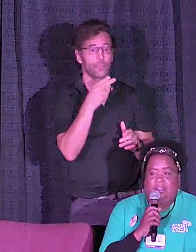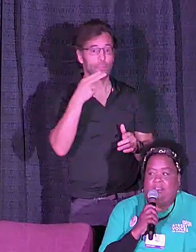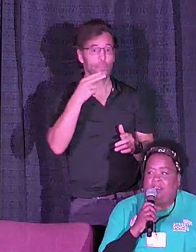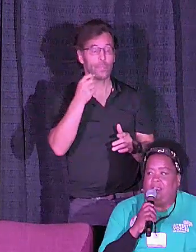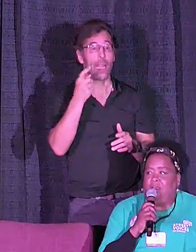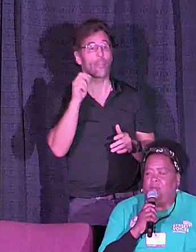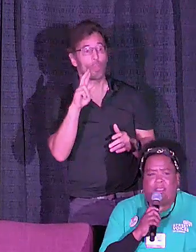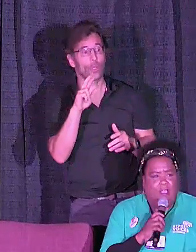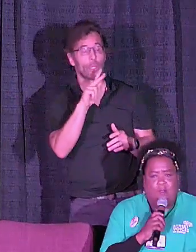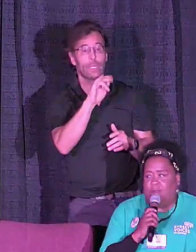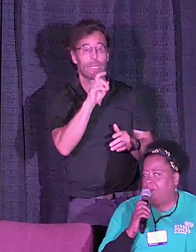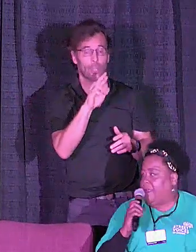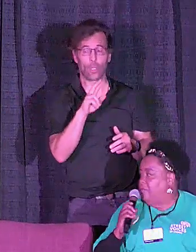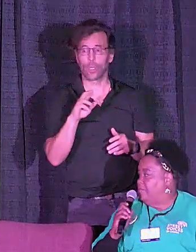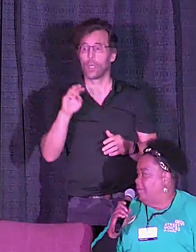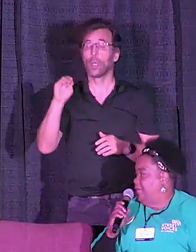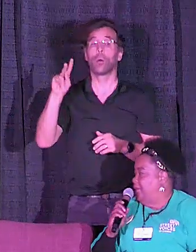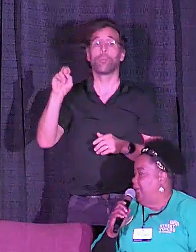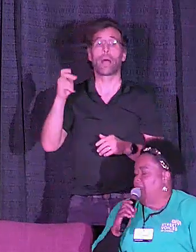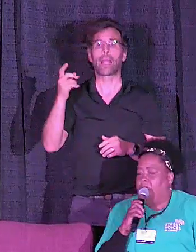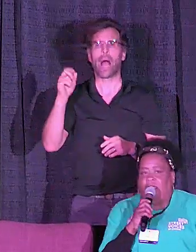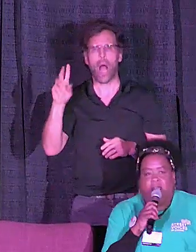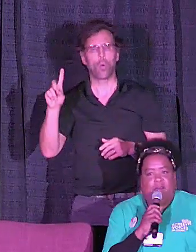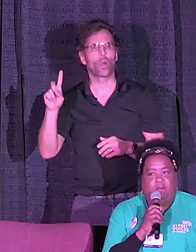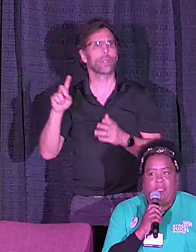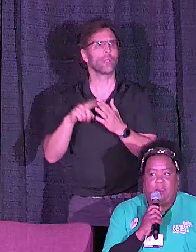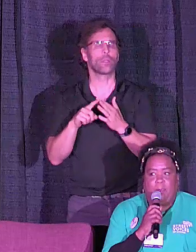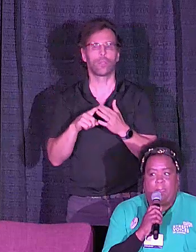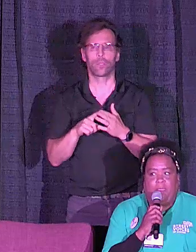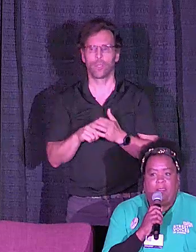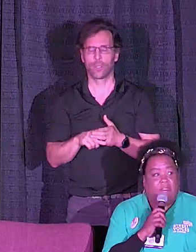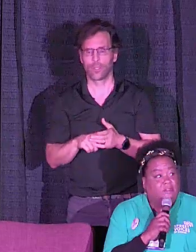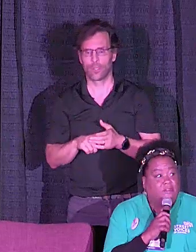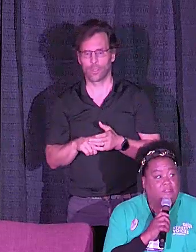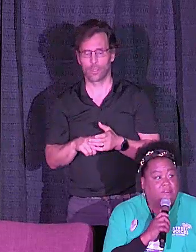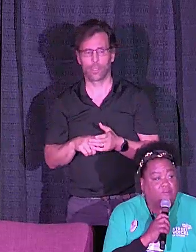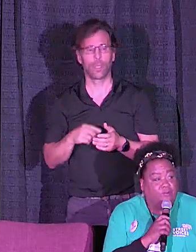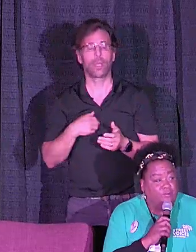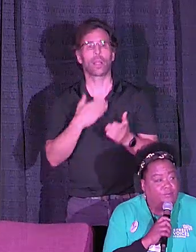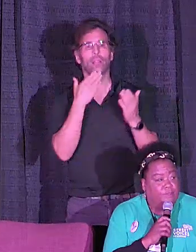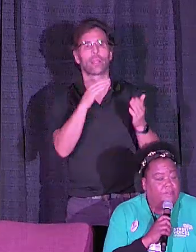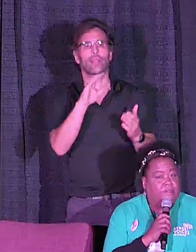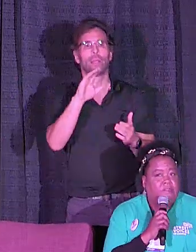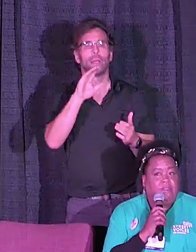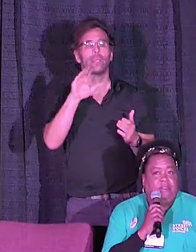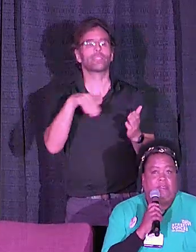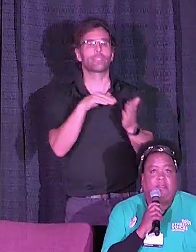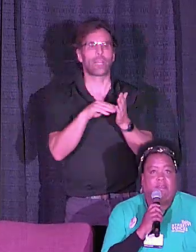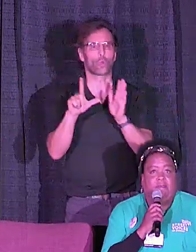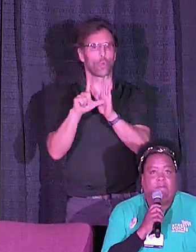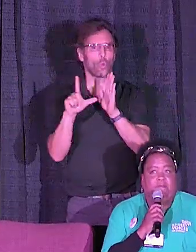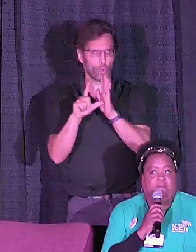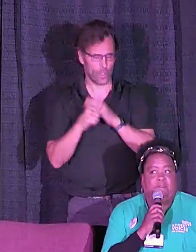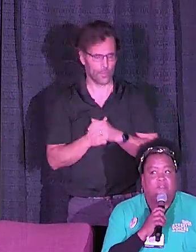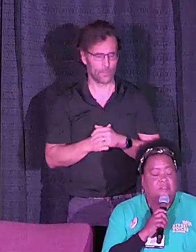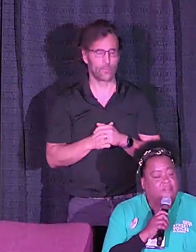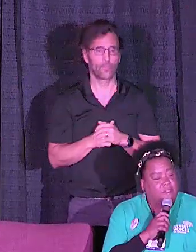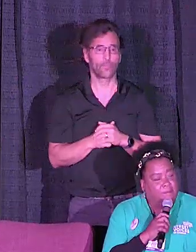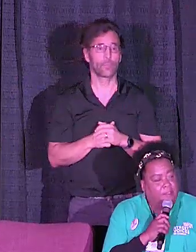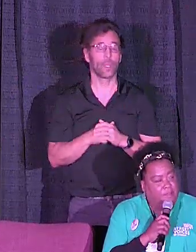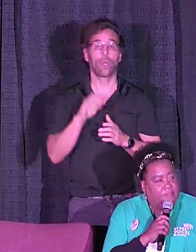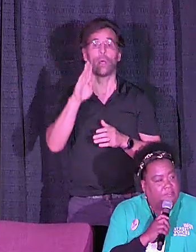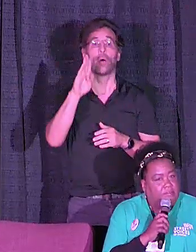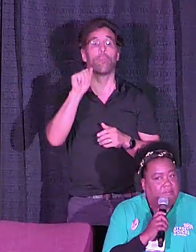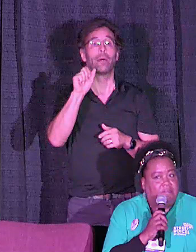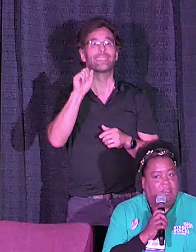Heather Keeler, Mike Howard, Hausman. I'd like to thank Central Lutheran, Basilica of